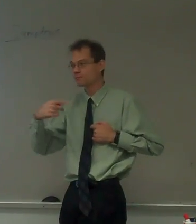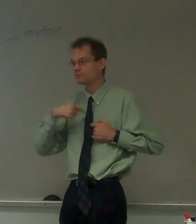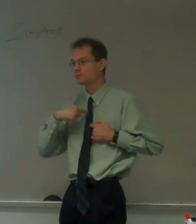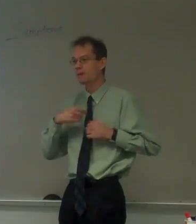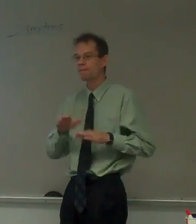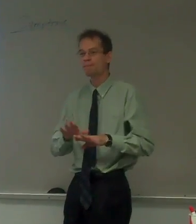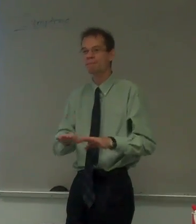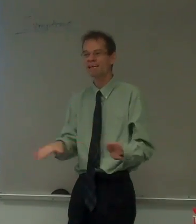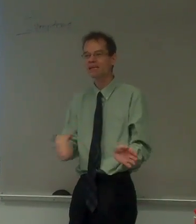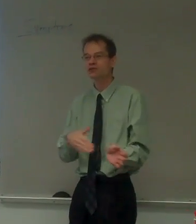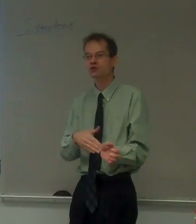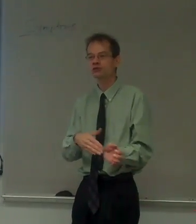Up. Up.